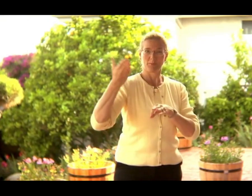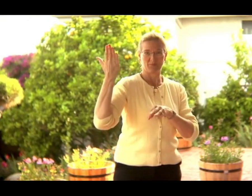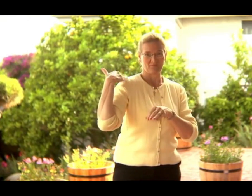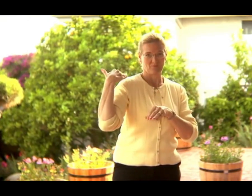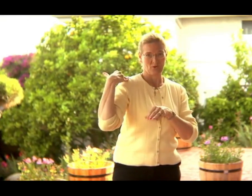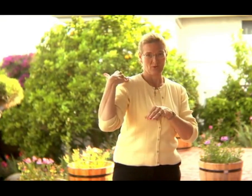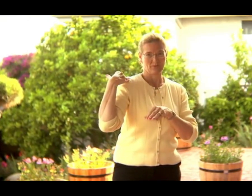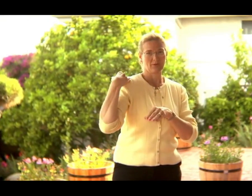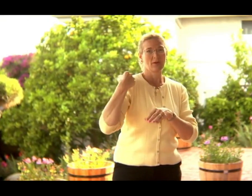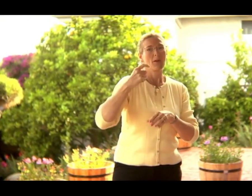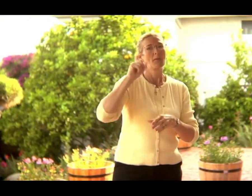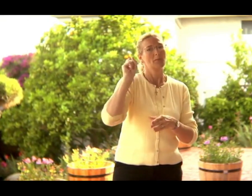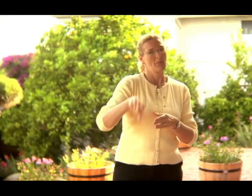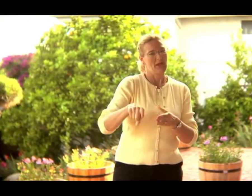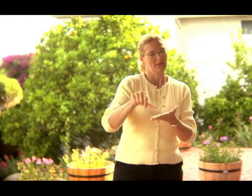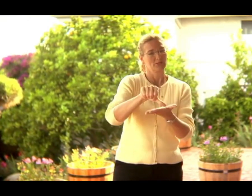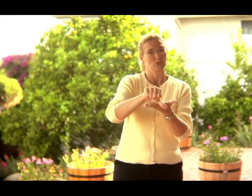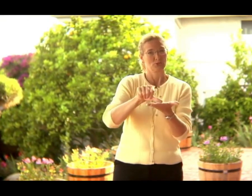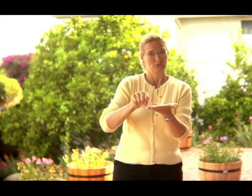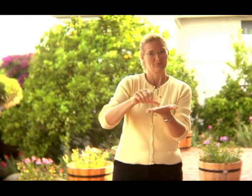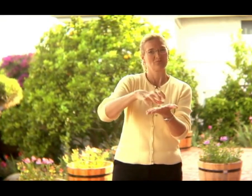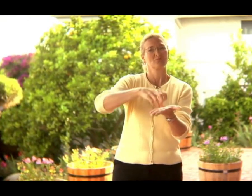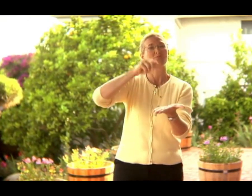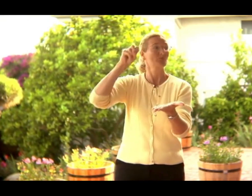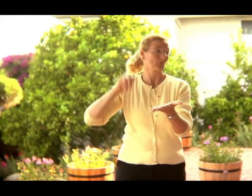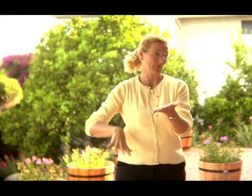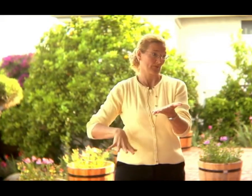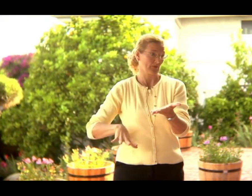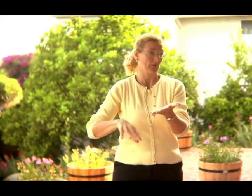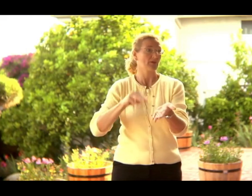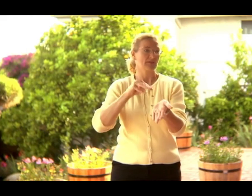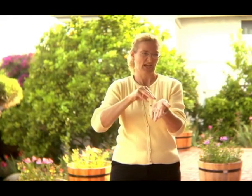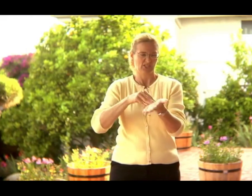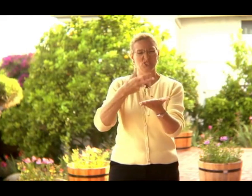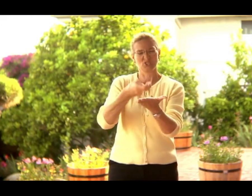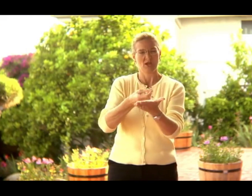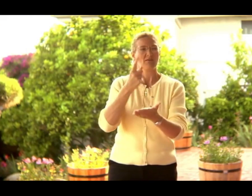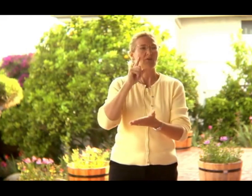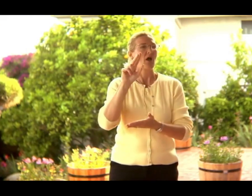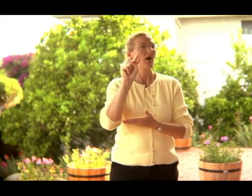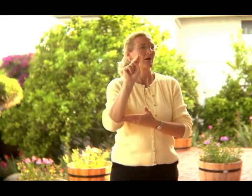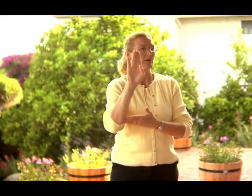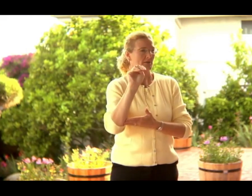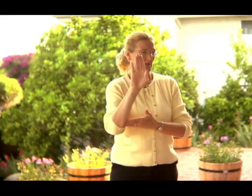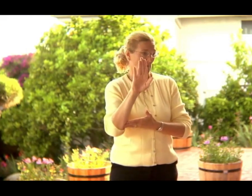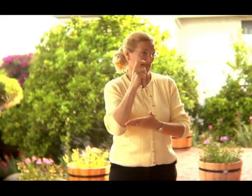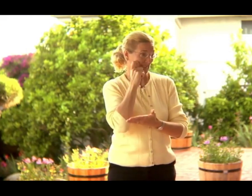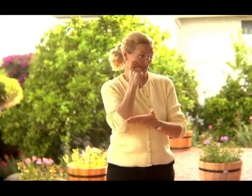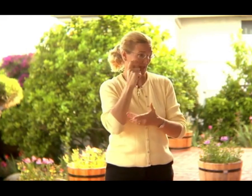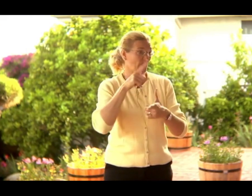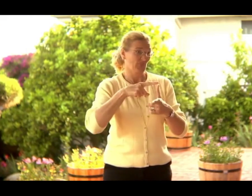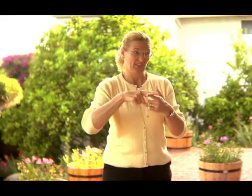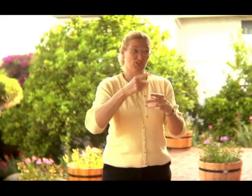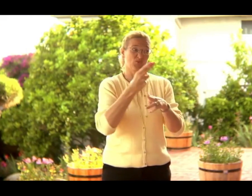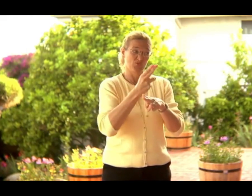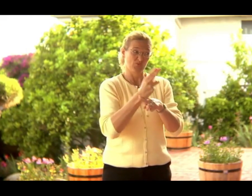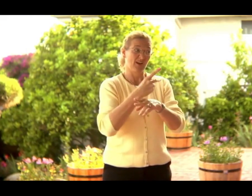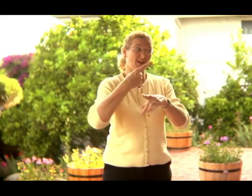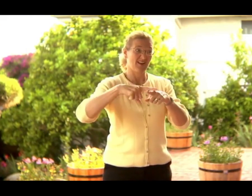It must be surgically removed just as I described earlier. The skin will be numbed and the doctor will use a knife to remove